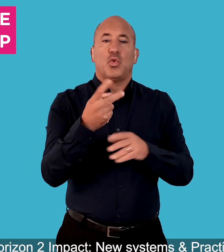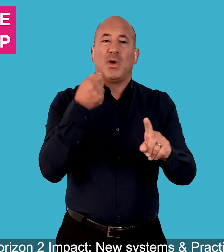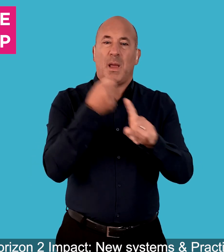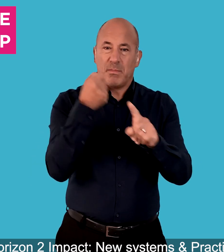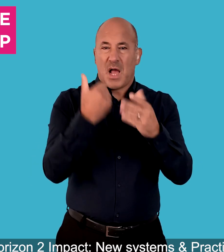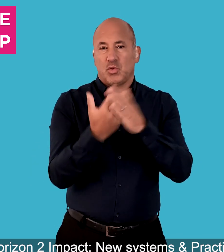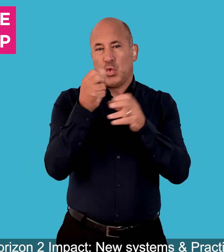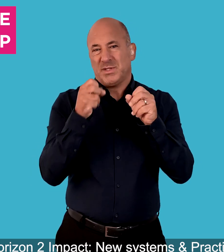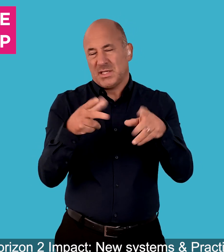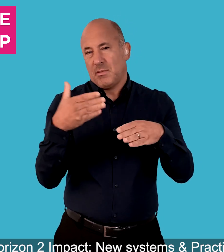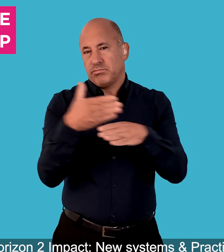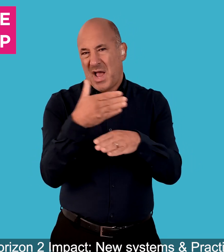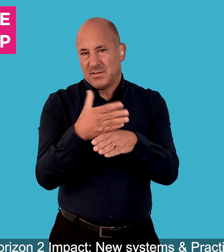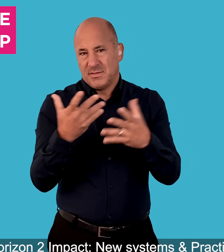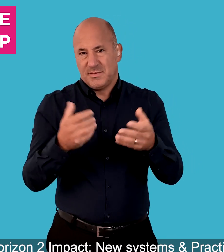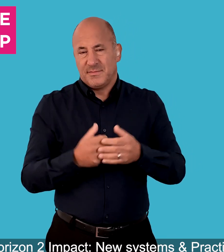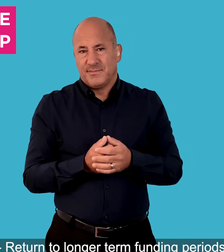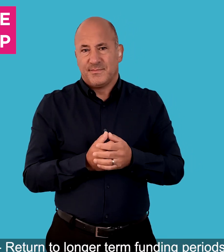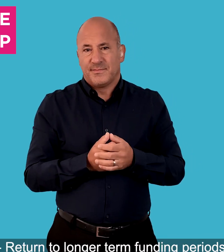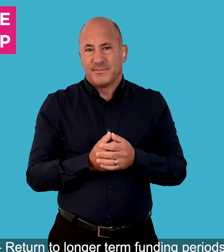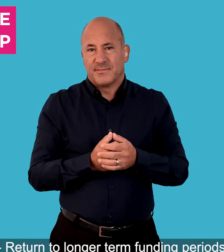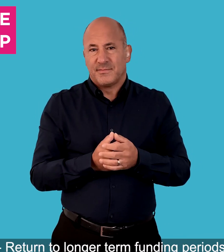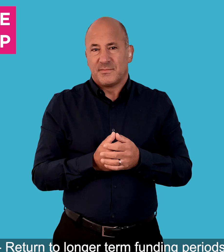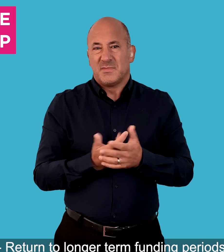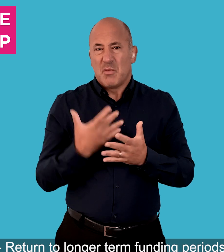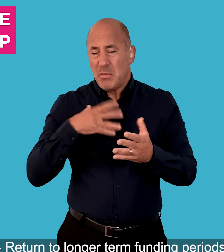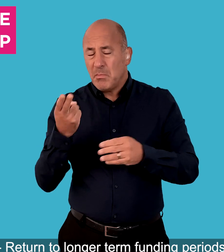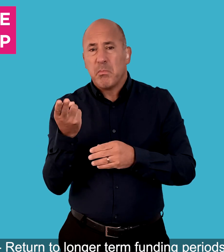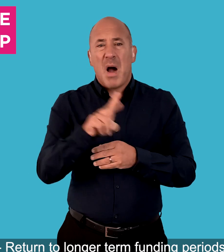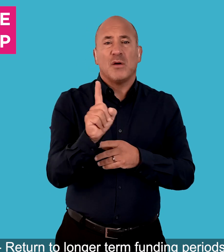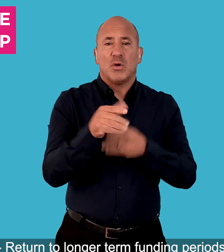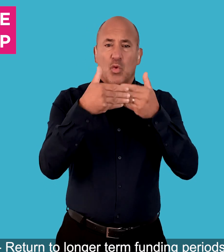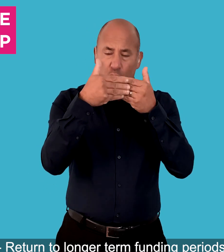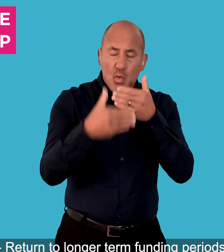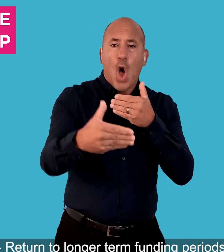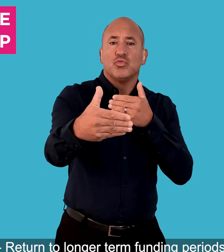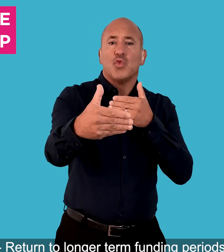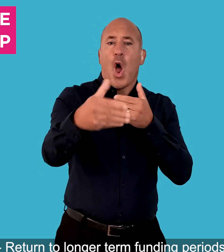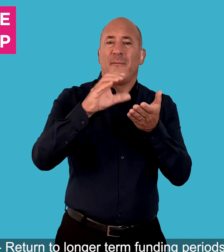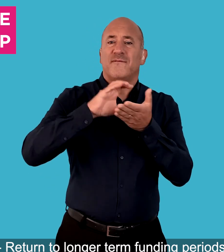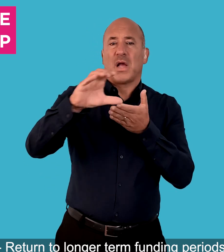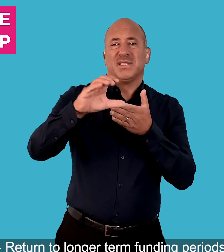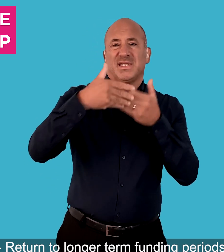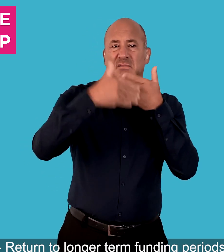Horizon 2 impact new systems and practice. Return to longer-term funding